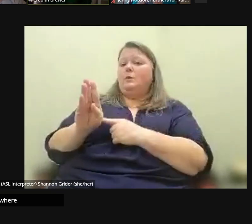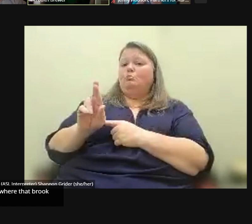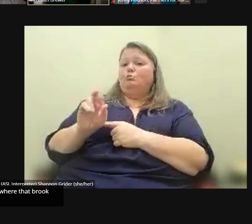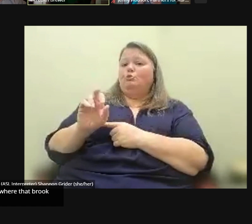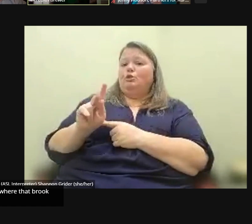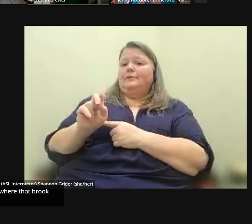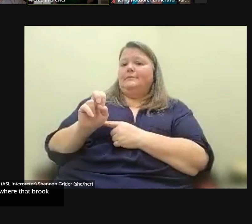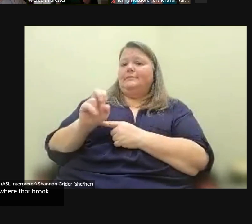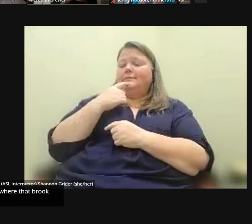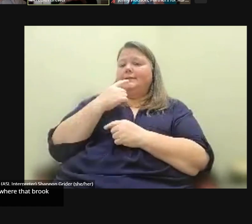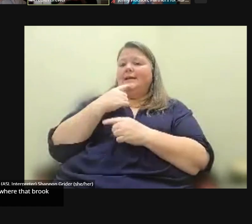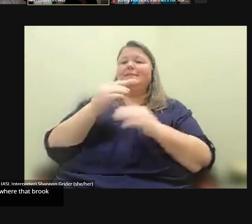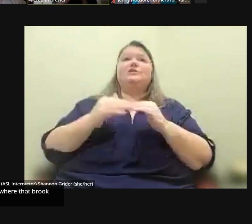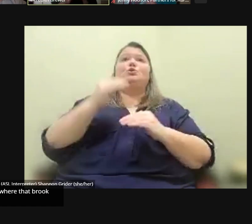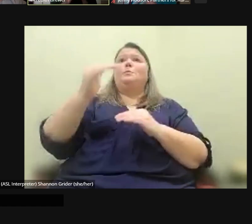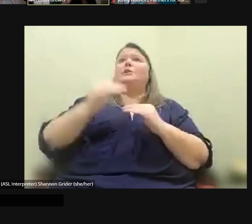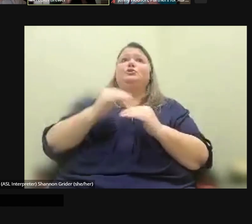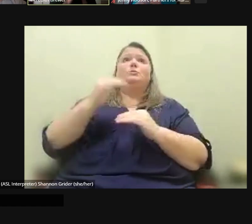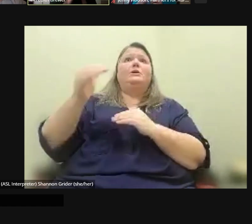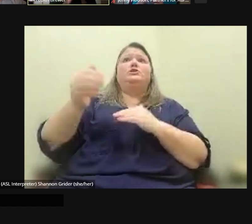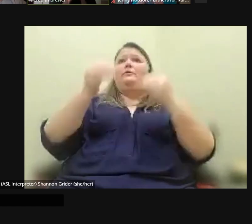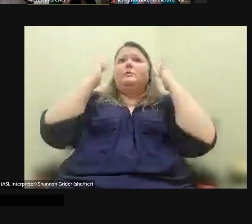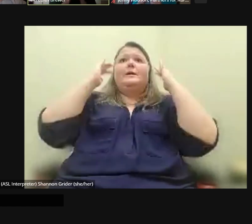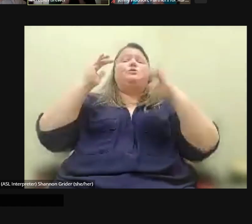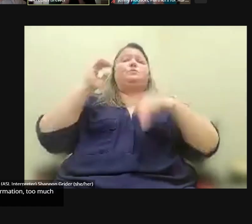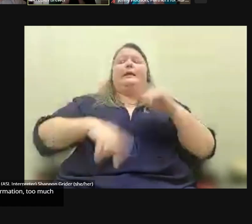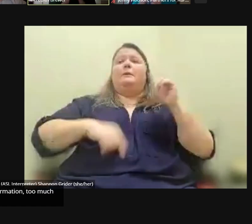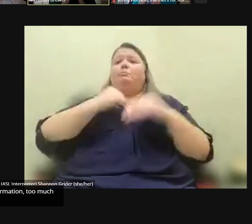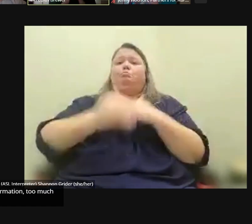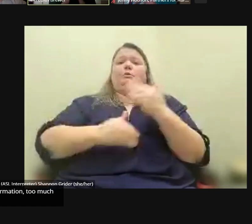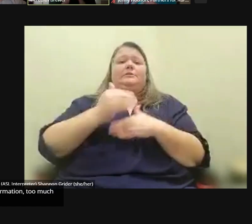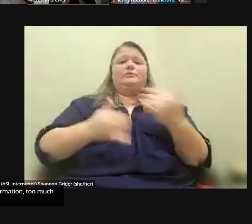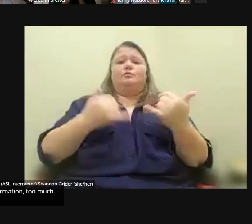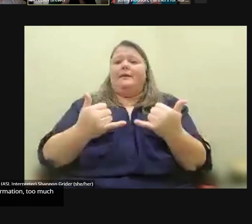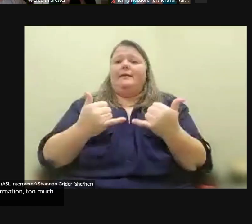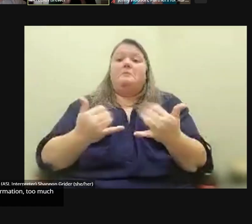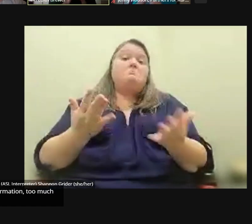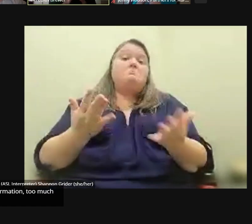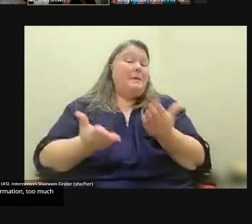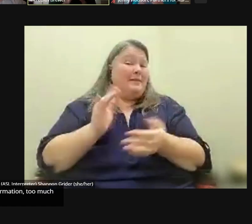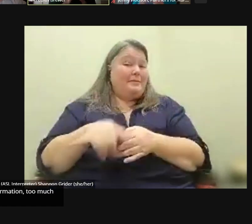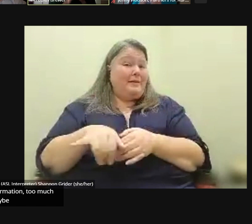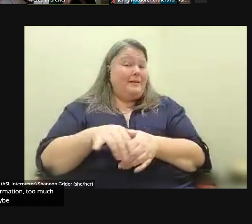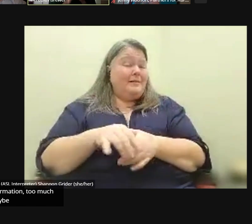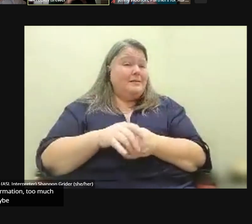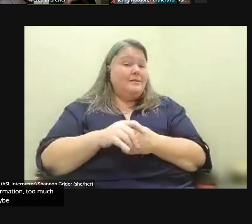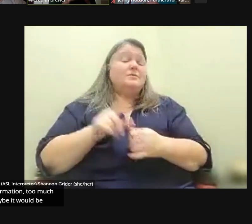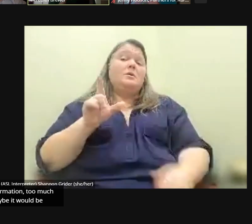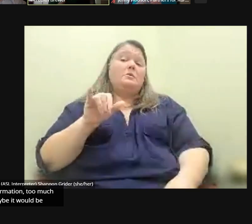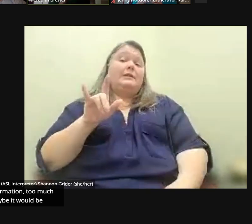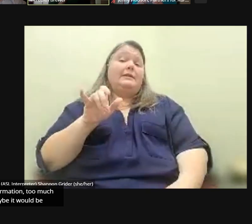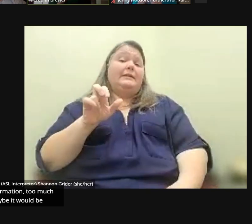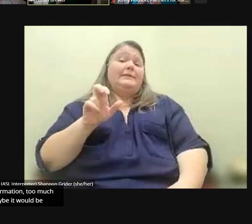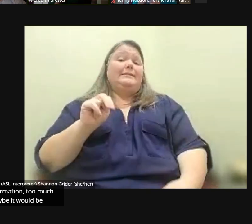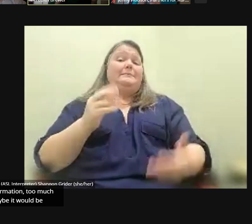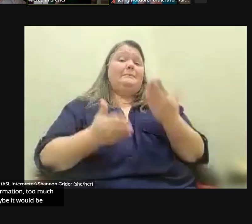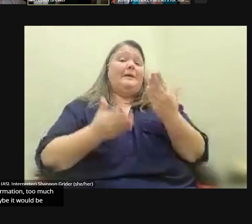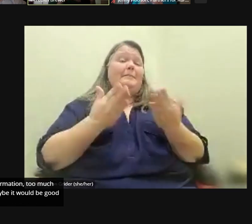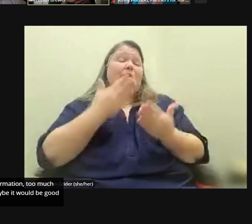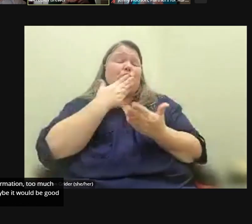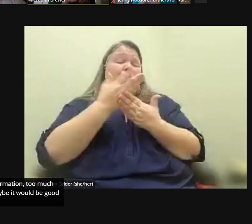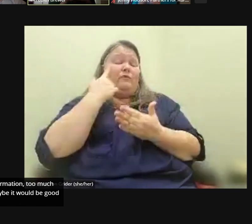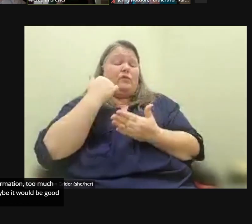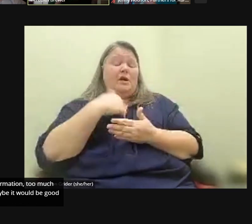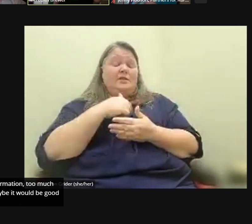much information, too much for us to process, and that maybe it would be good for us to draft some